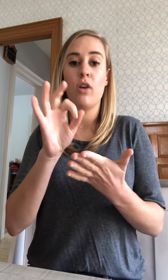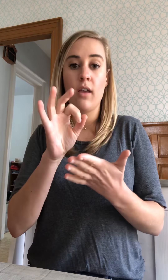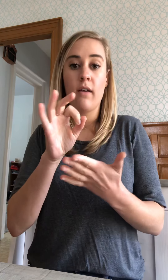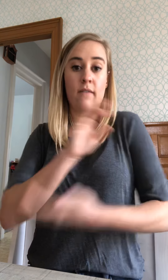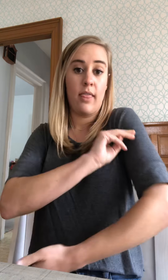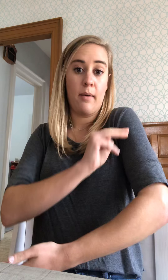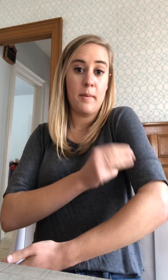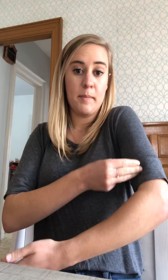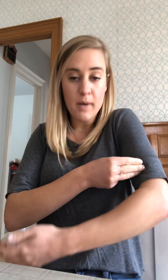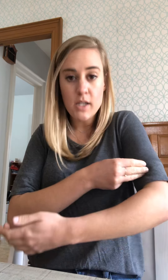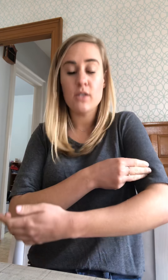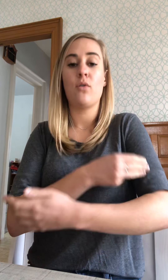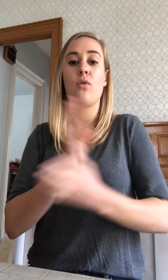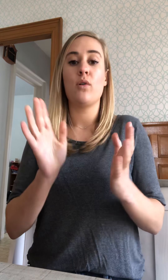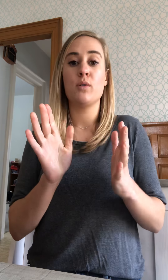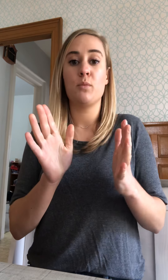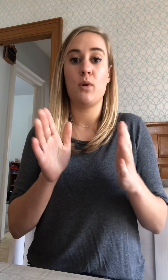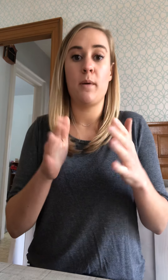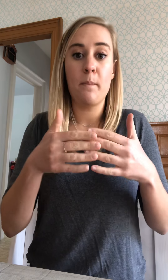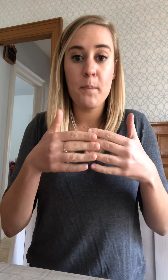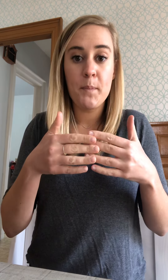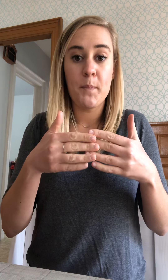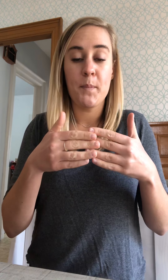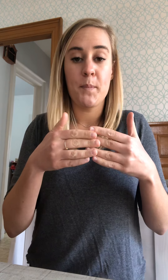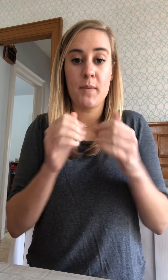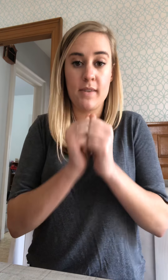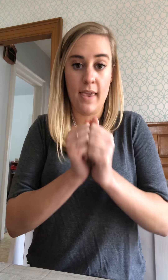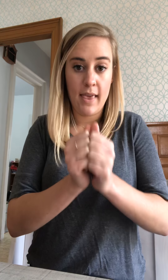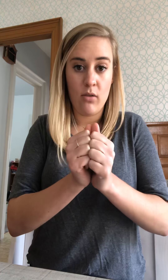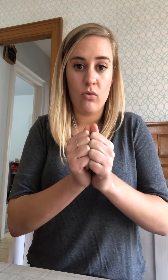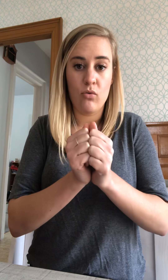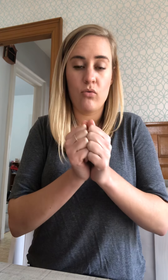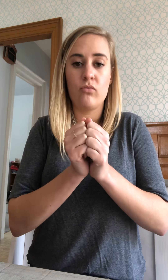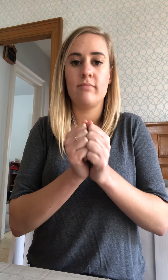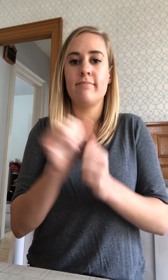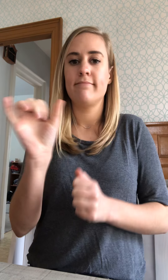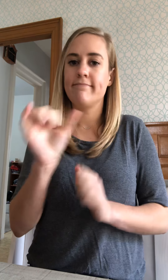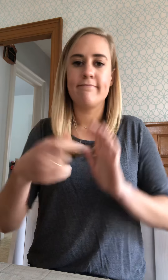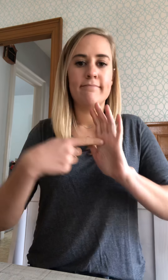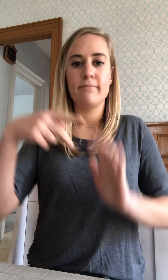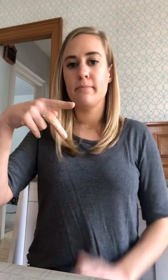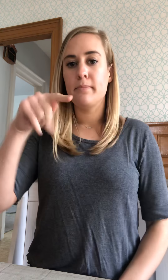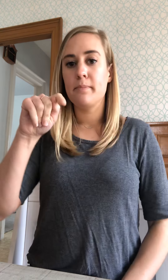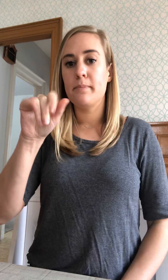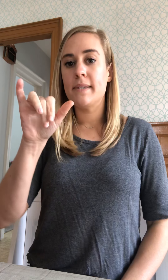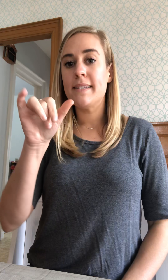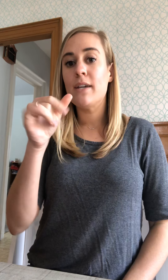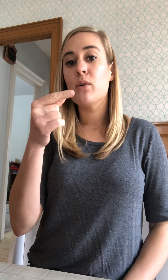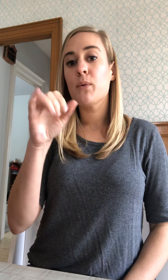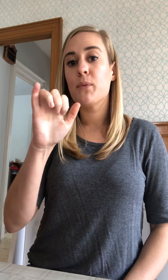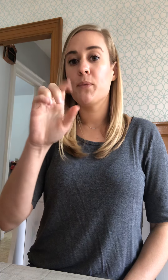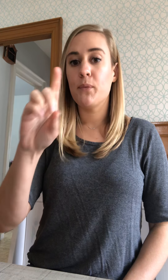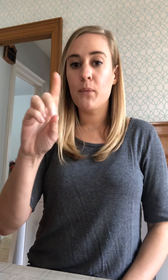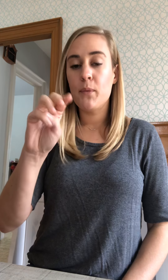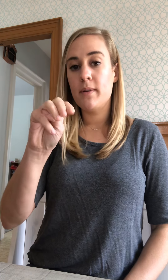bone edges together, as in the pterygomasseteric sling or over the mandibular angle,